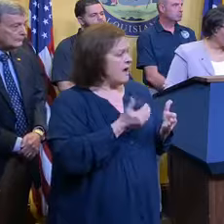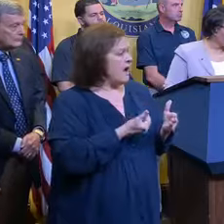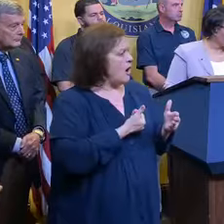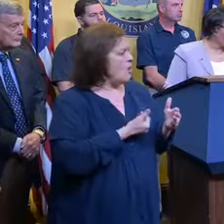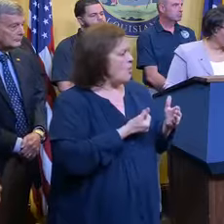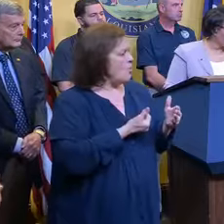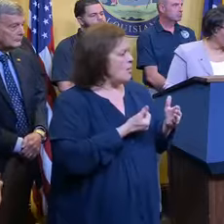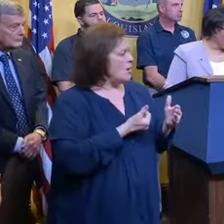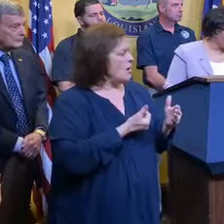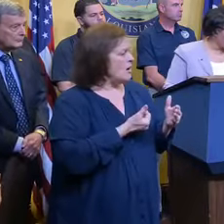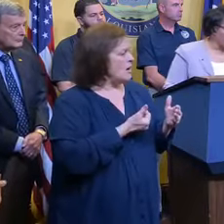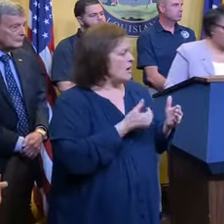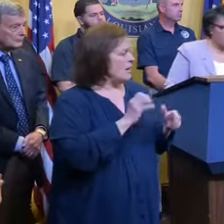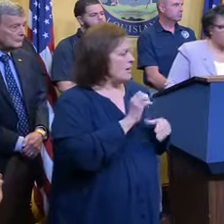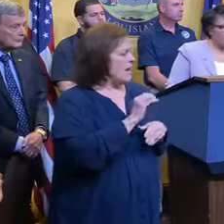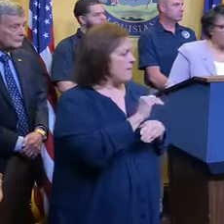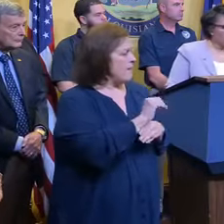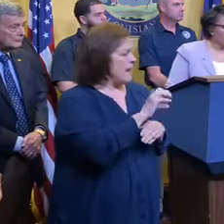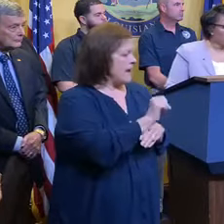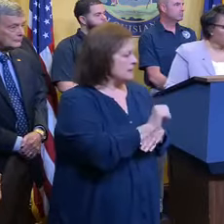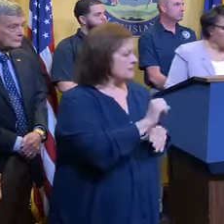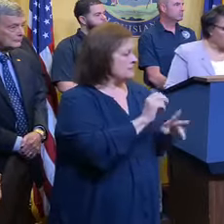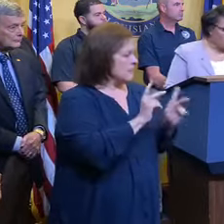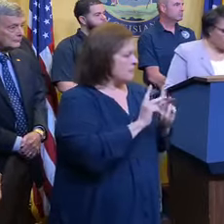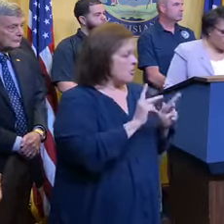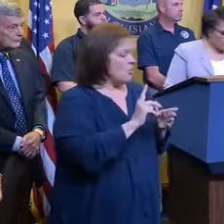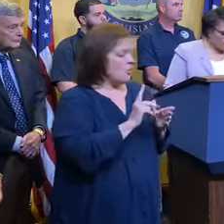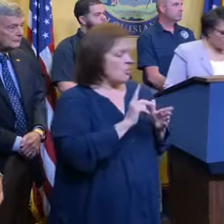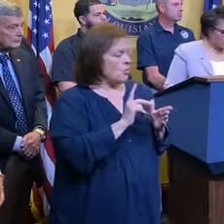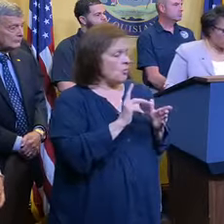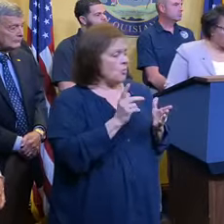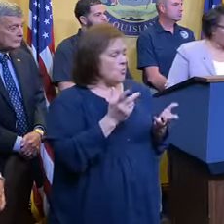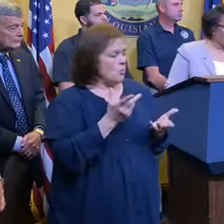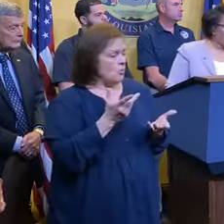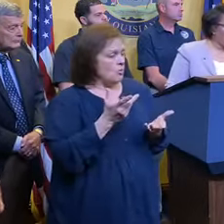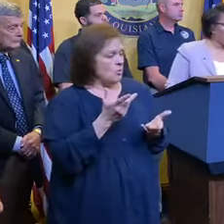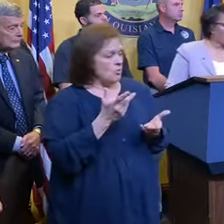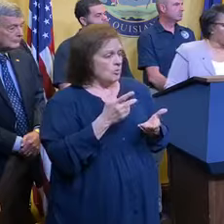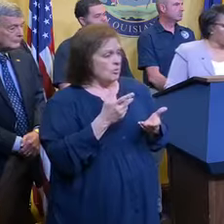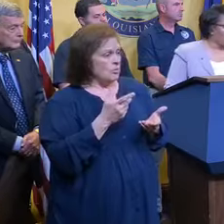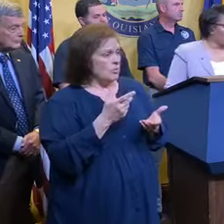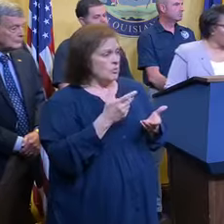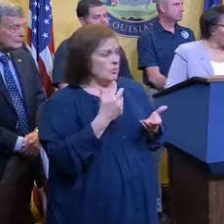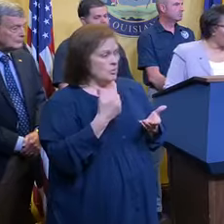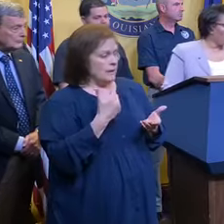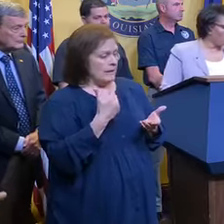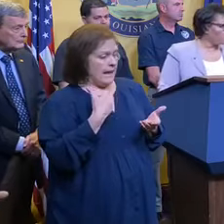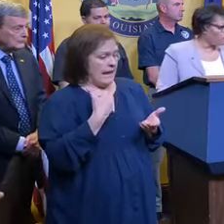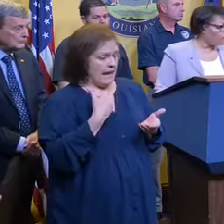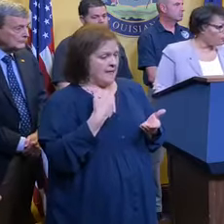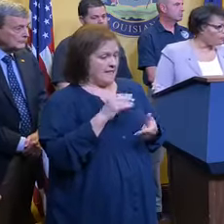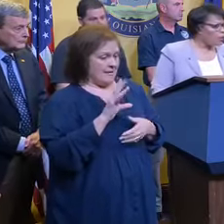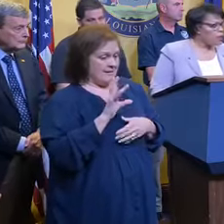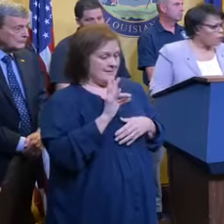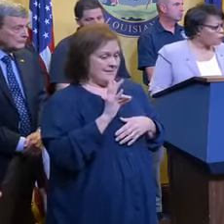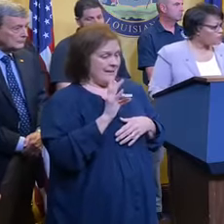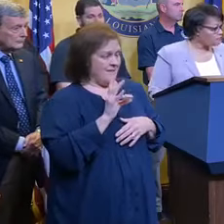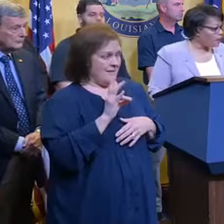with EMS. What we do know is that we had 7 of our